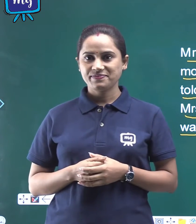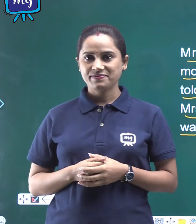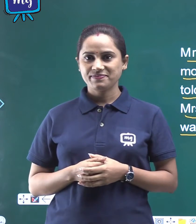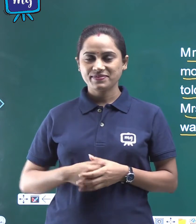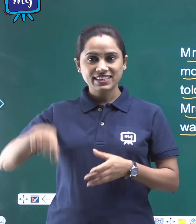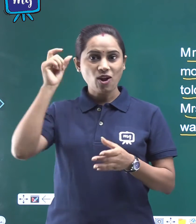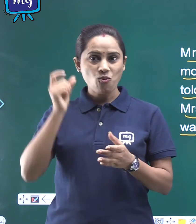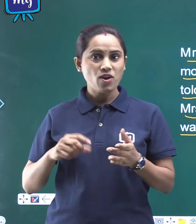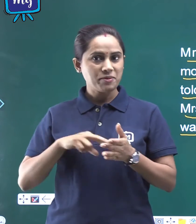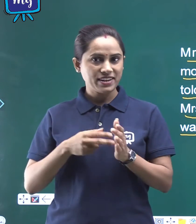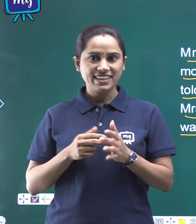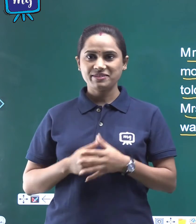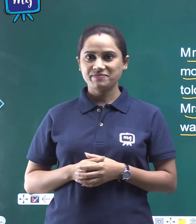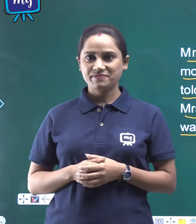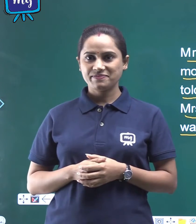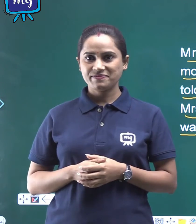Word meaning: